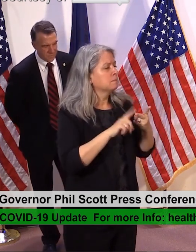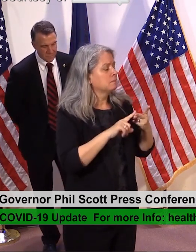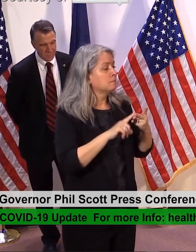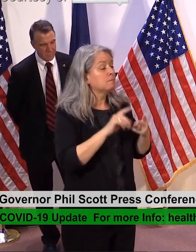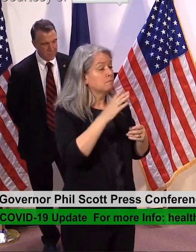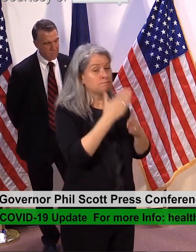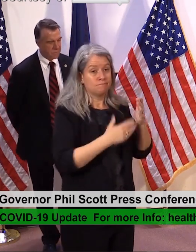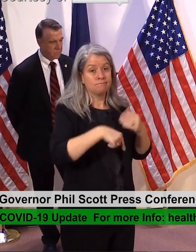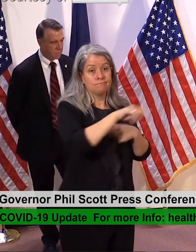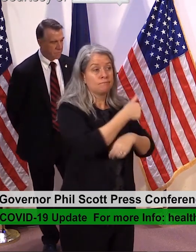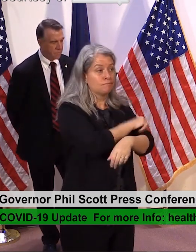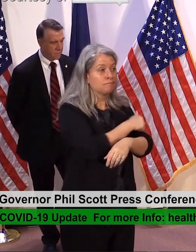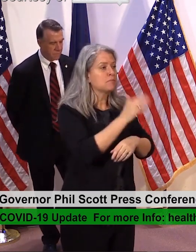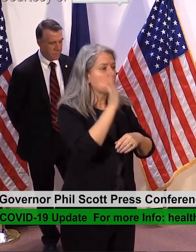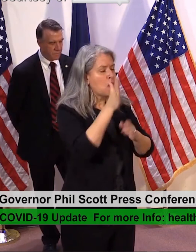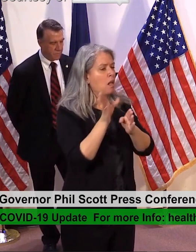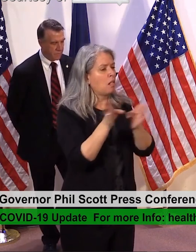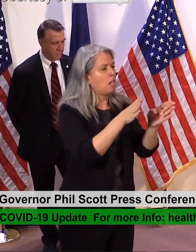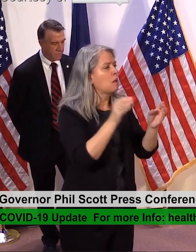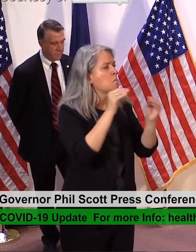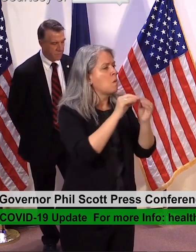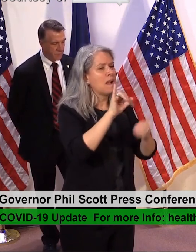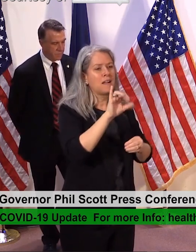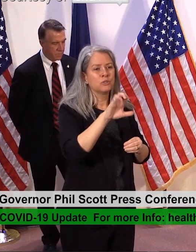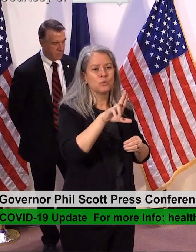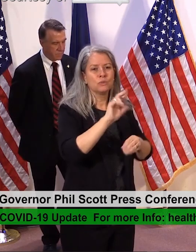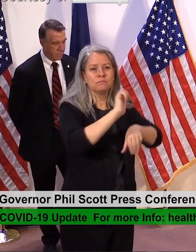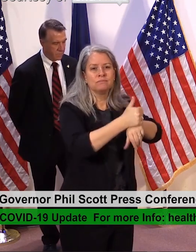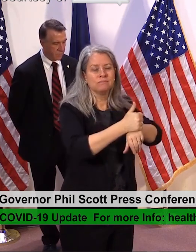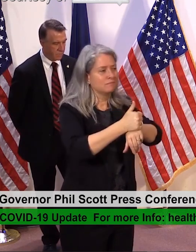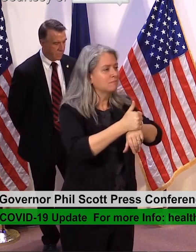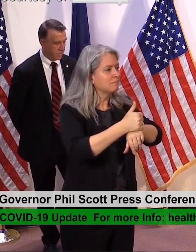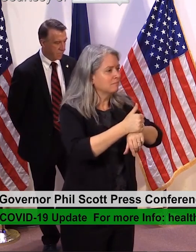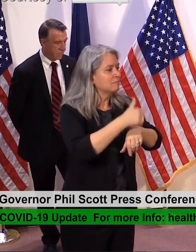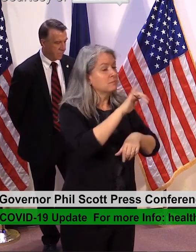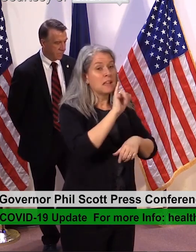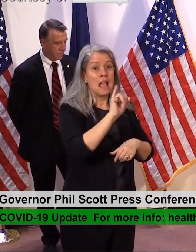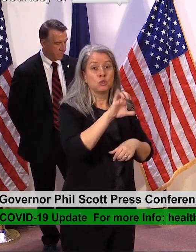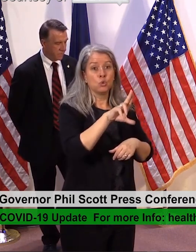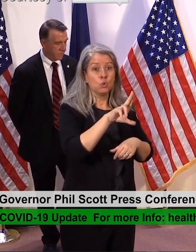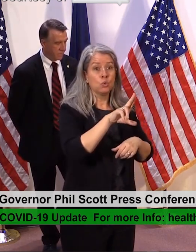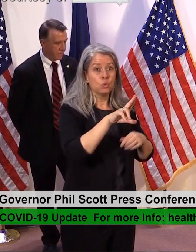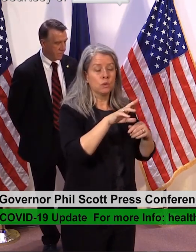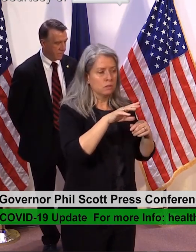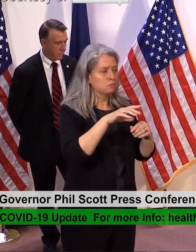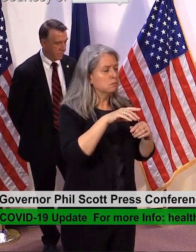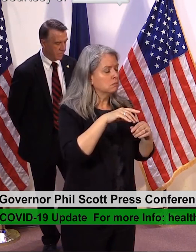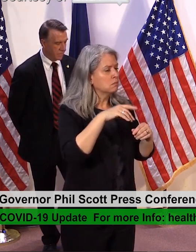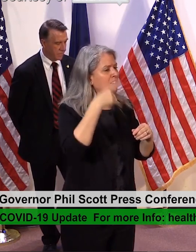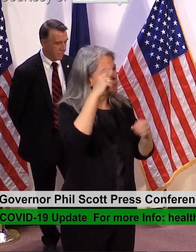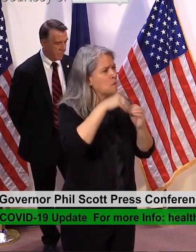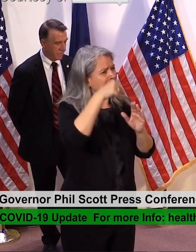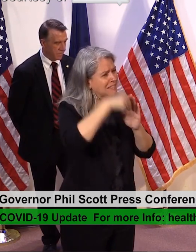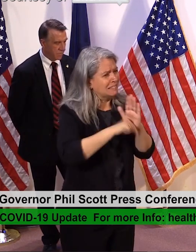of their facilities to a more intensively ill population and perhaps expanding the number of rooms they have that could be considered to